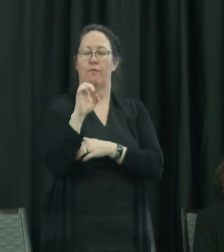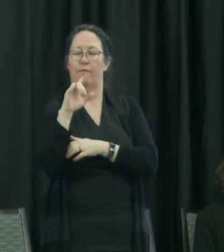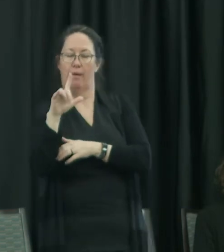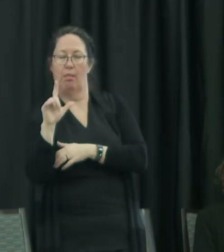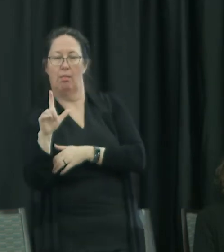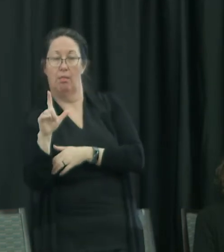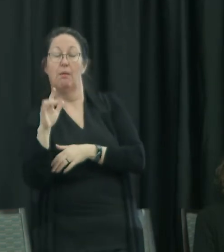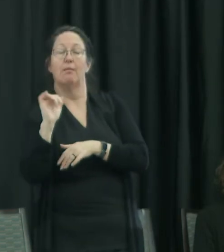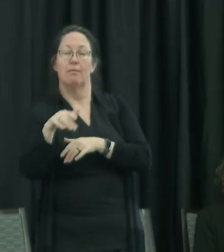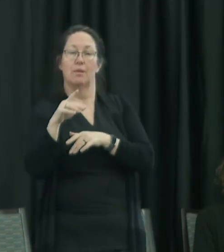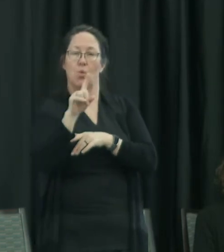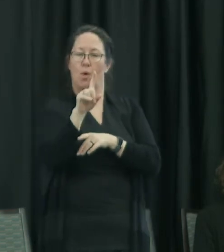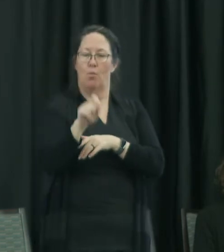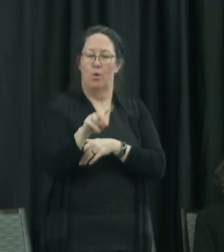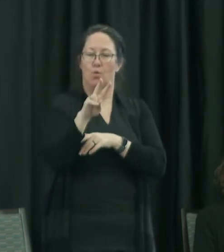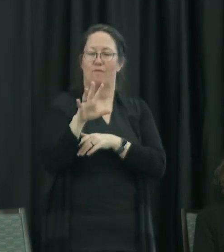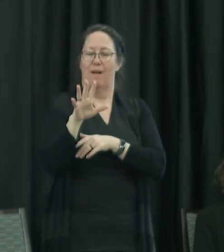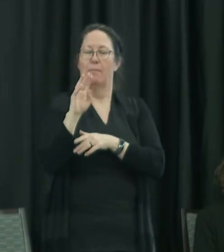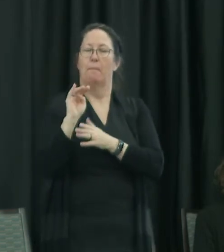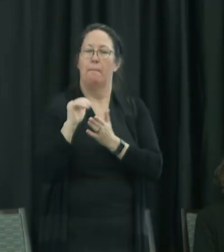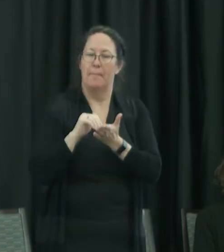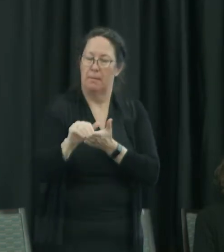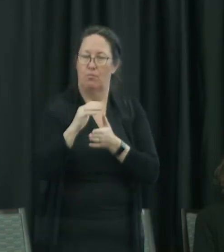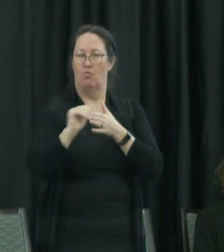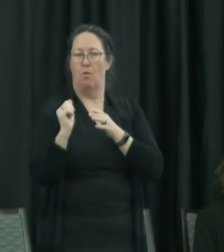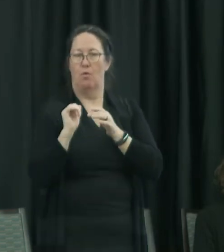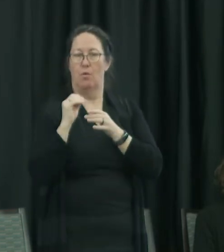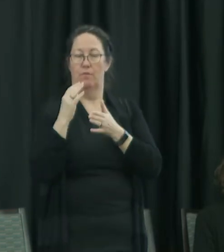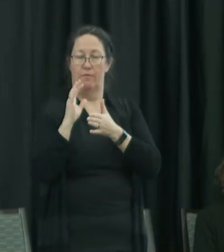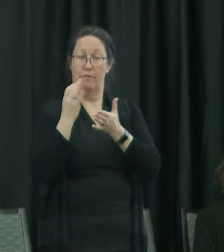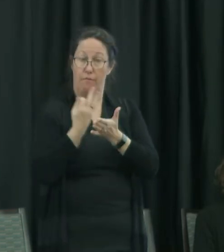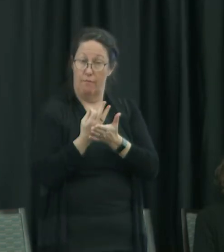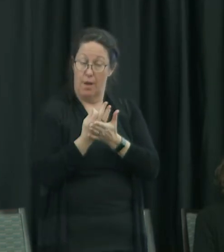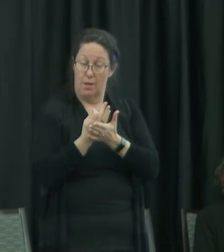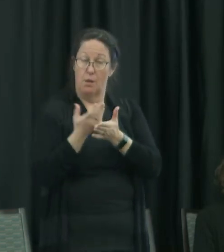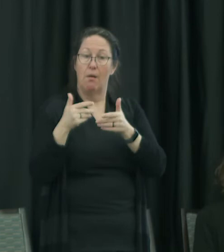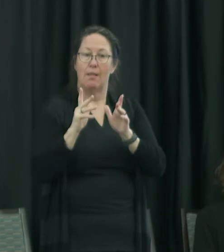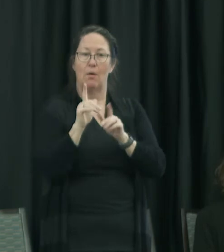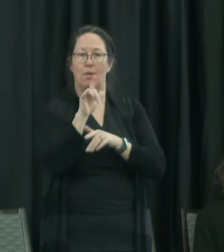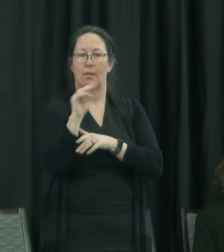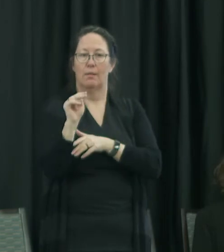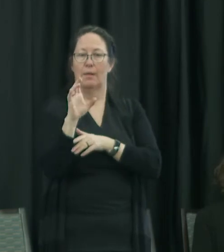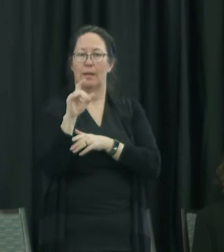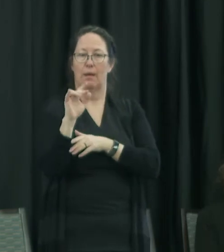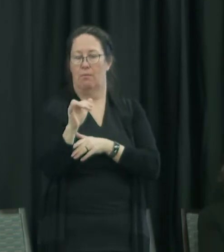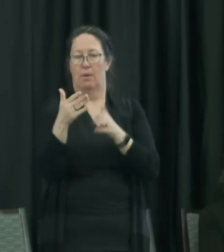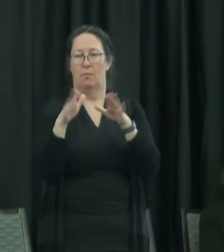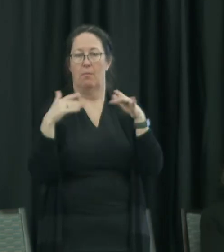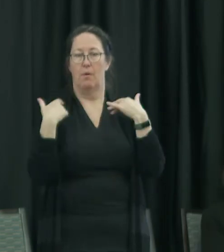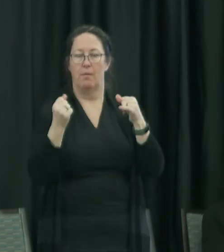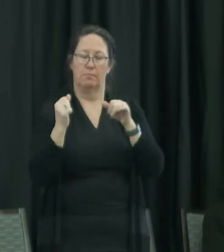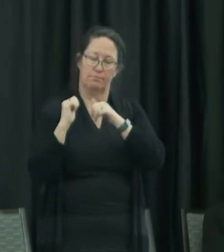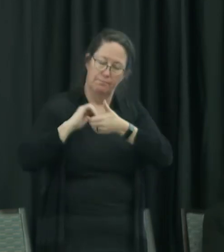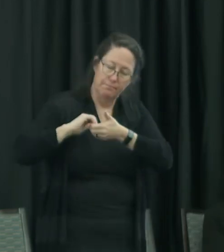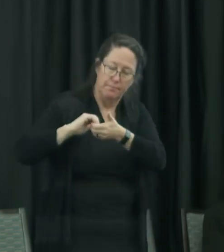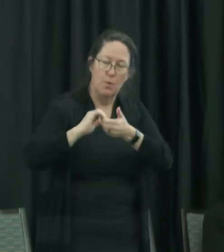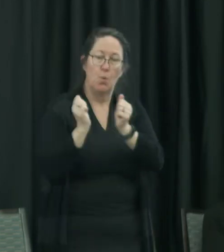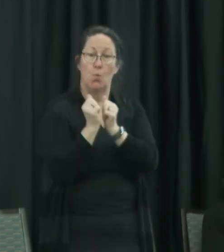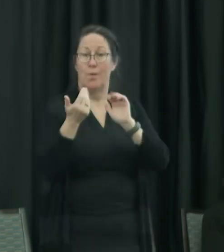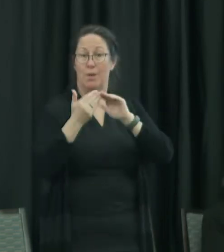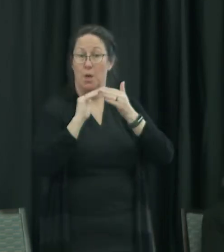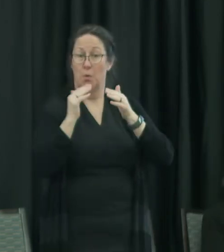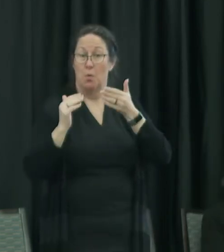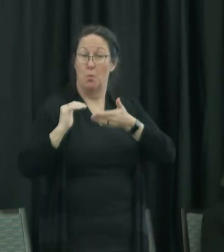This $1.25 million grant will allow Lynn County Public Health to continue to work closely with community partners